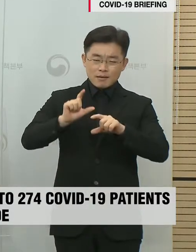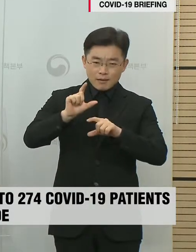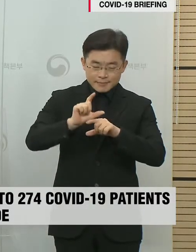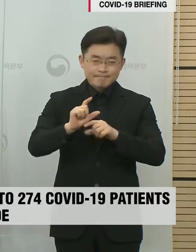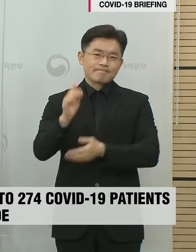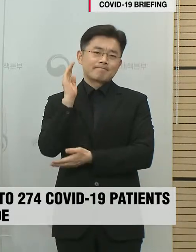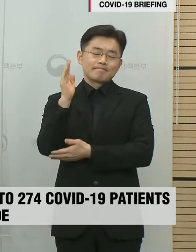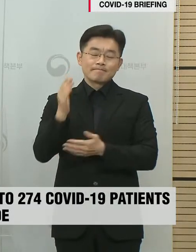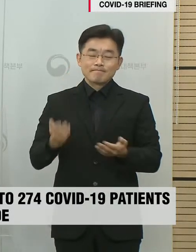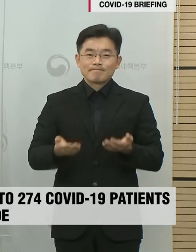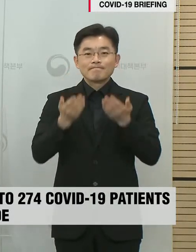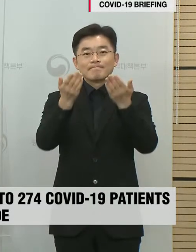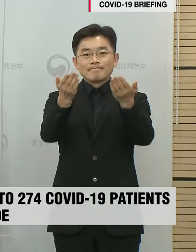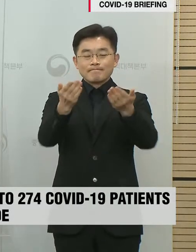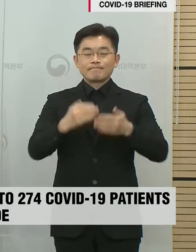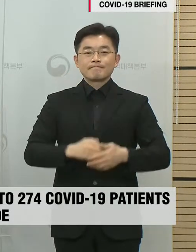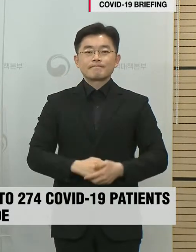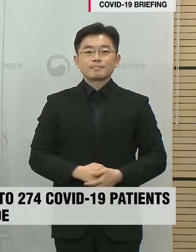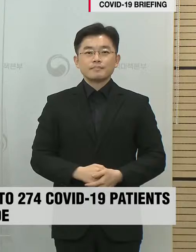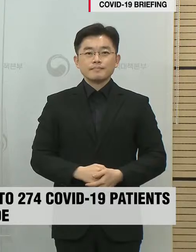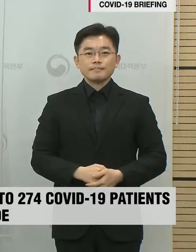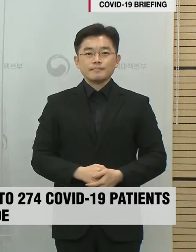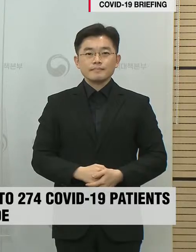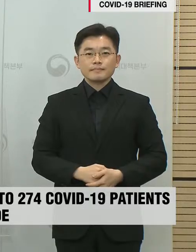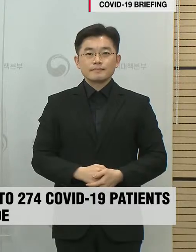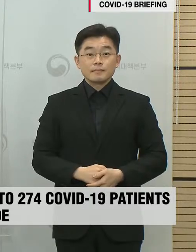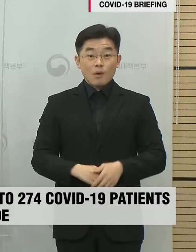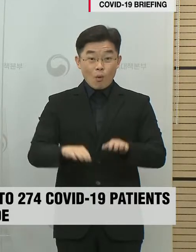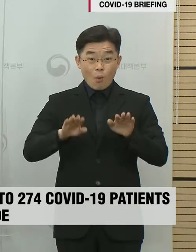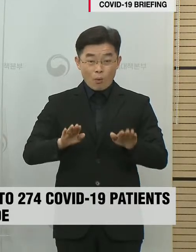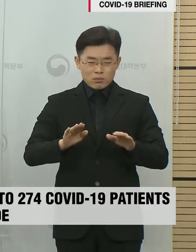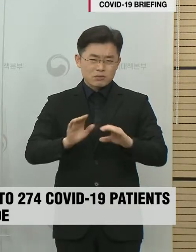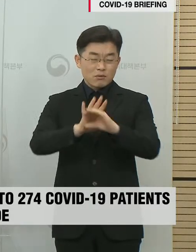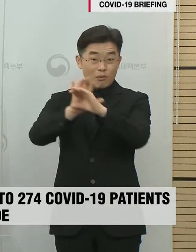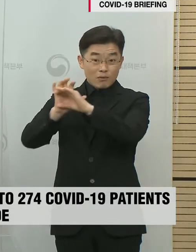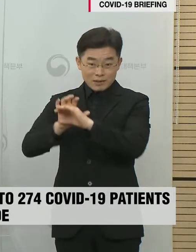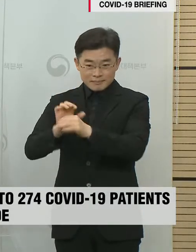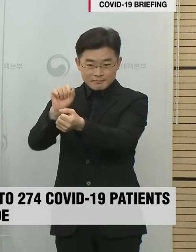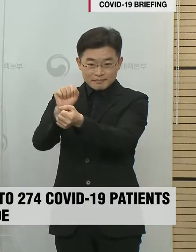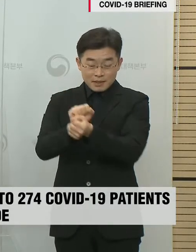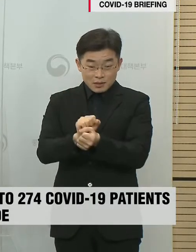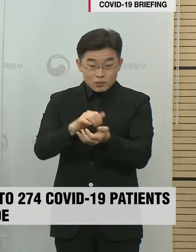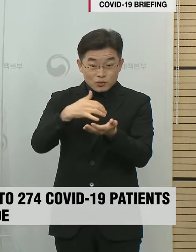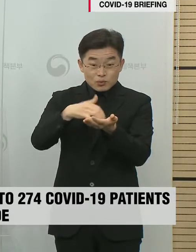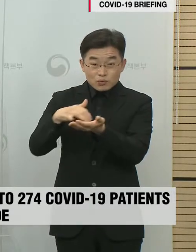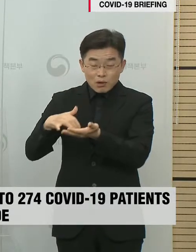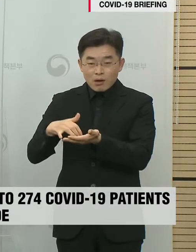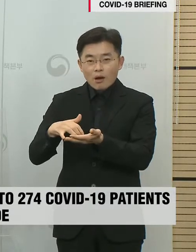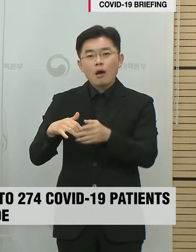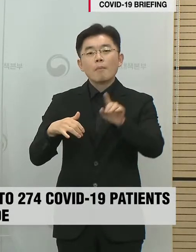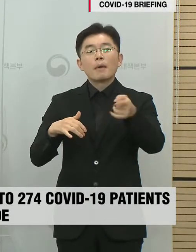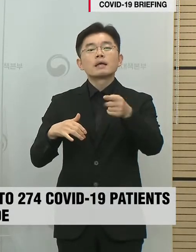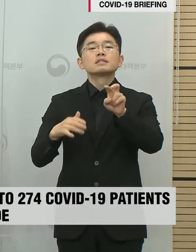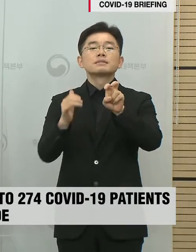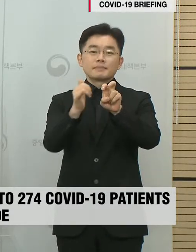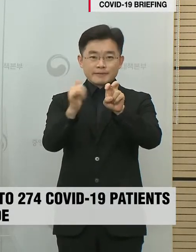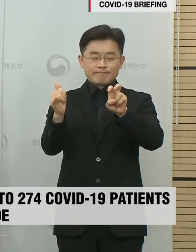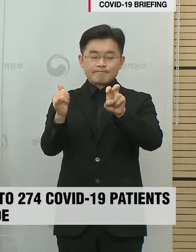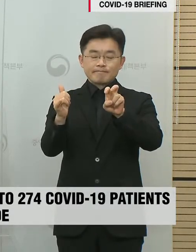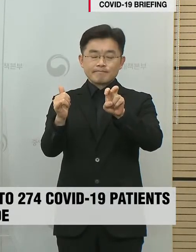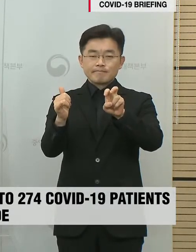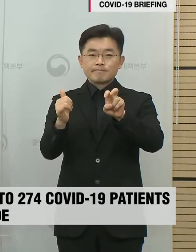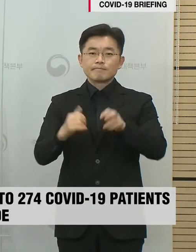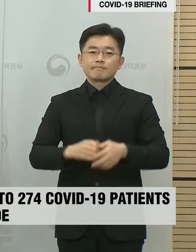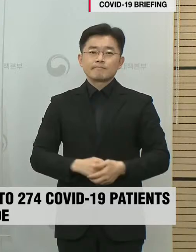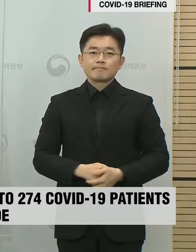And as for our briefing, we have a few announcements. Today, we have